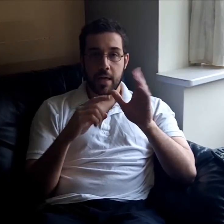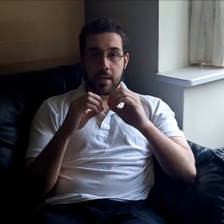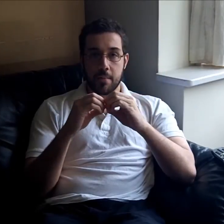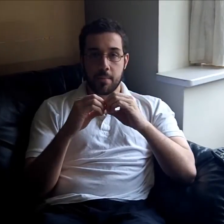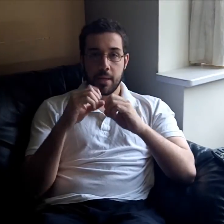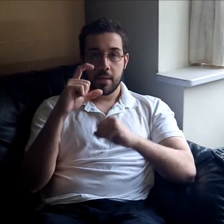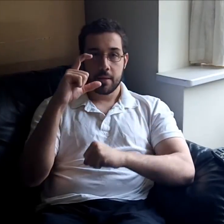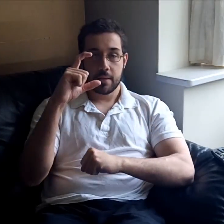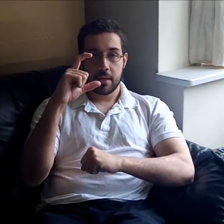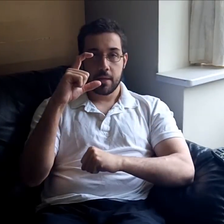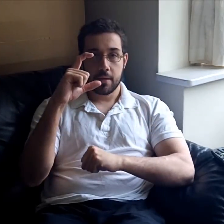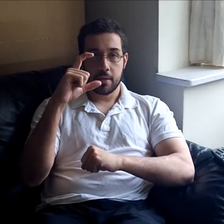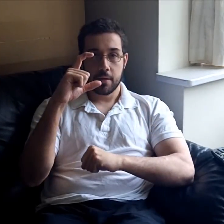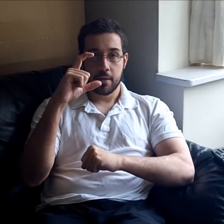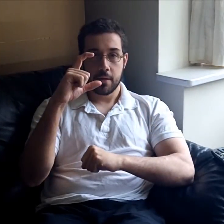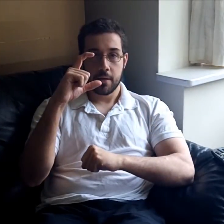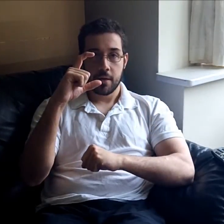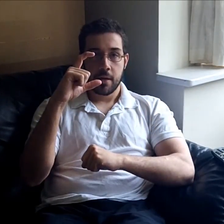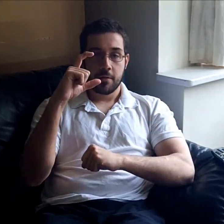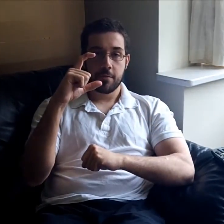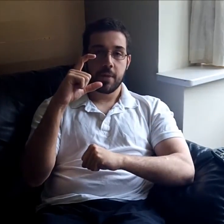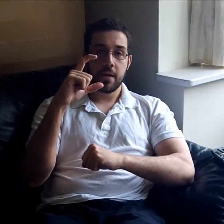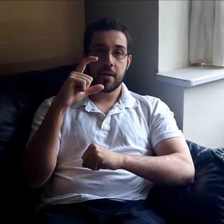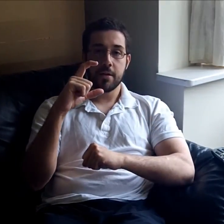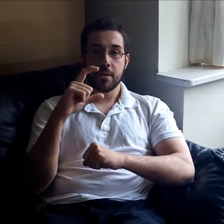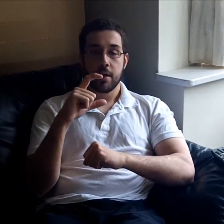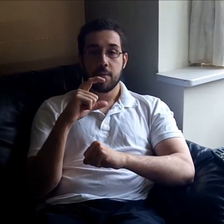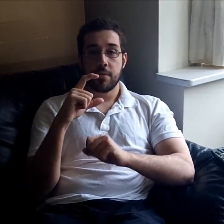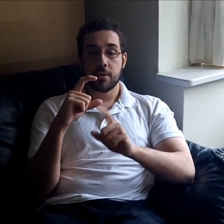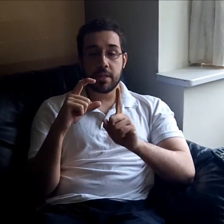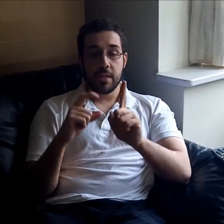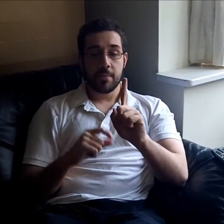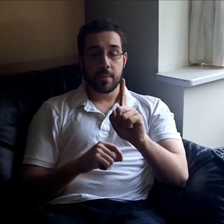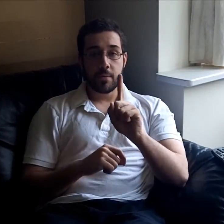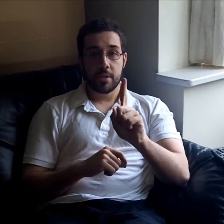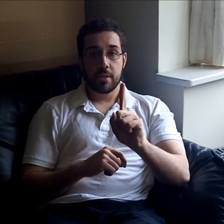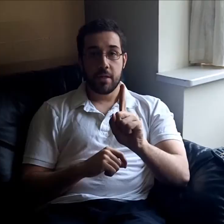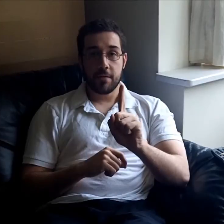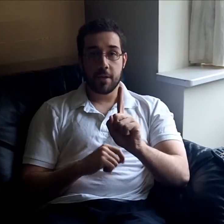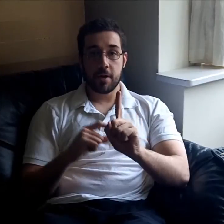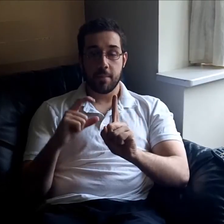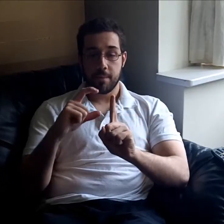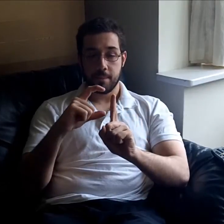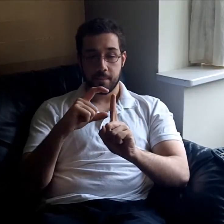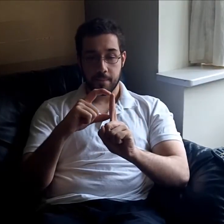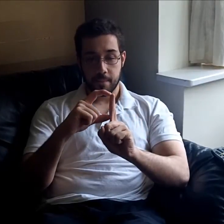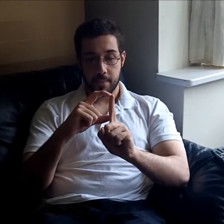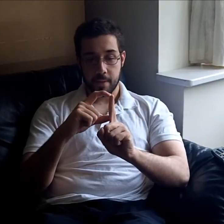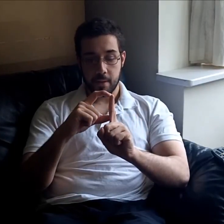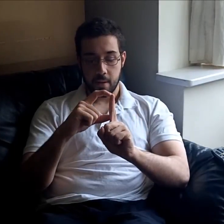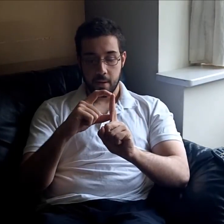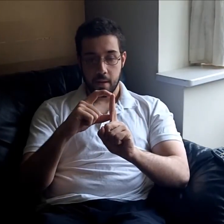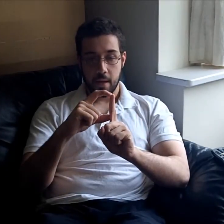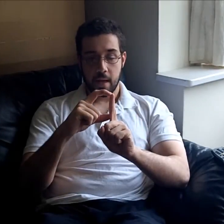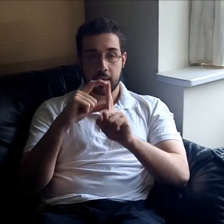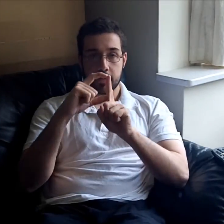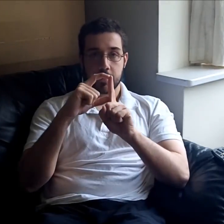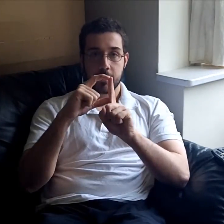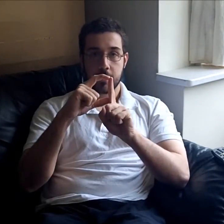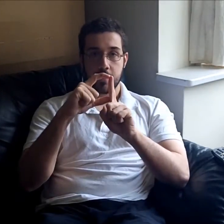A, B, C. From there, guys, we've got D, which is the finger up, and